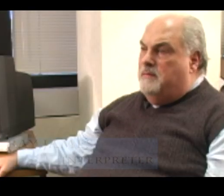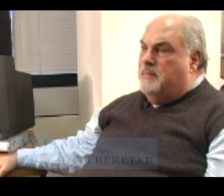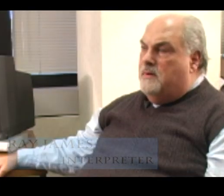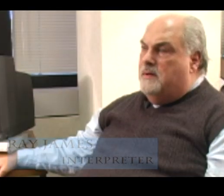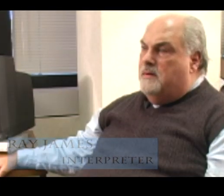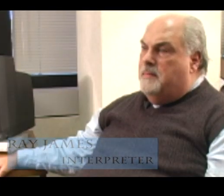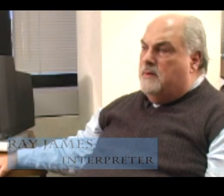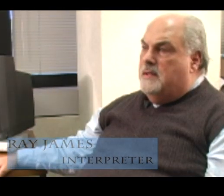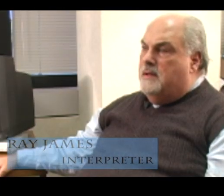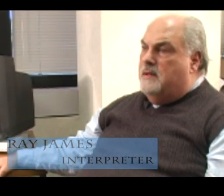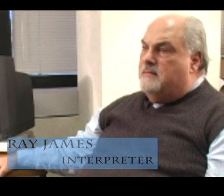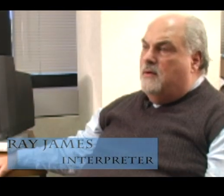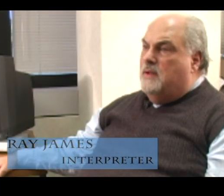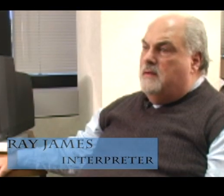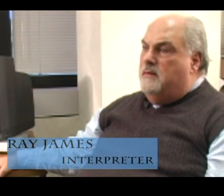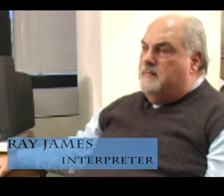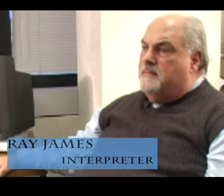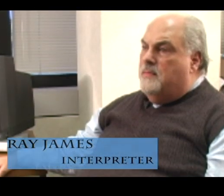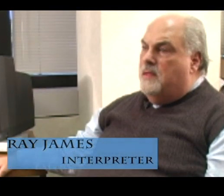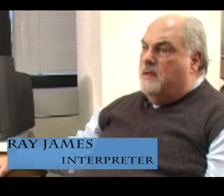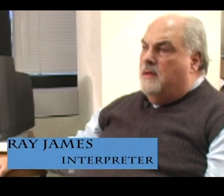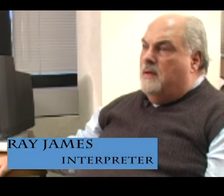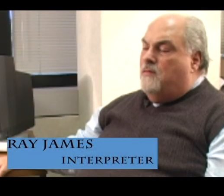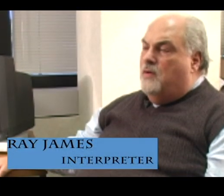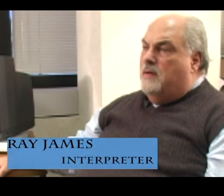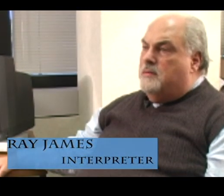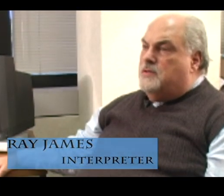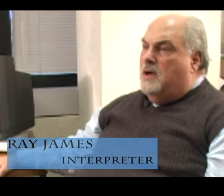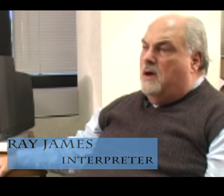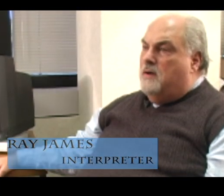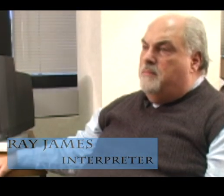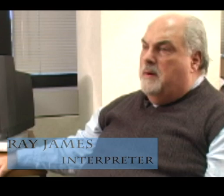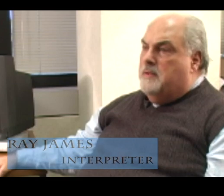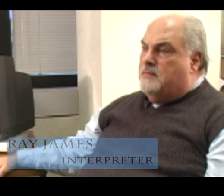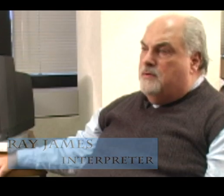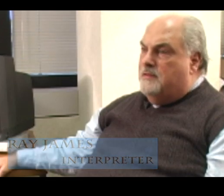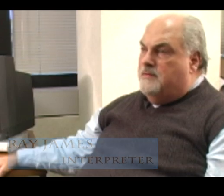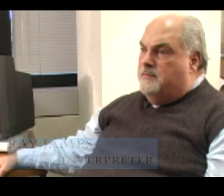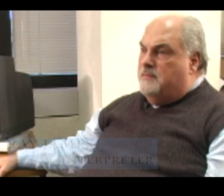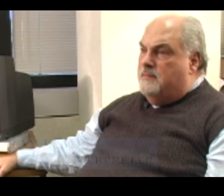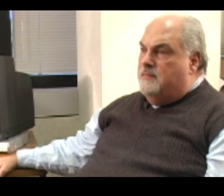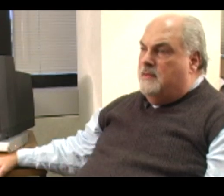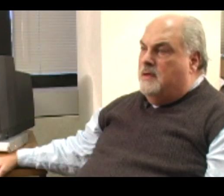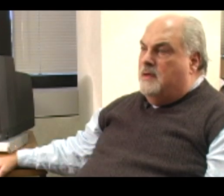custodian, building custodian for the Chicago public school systems.